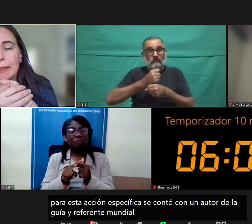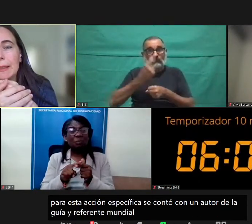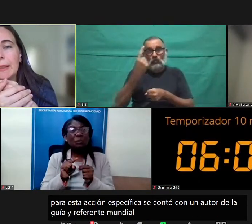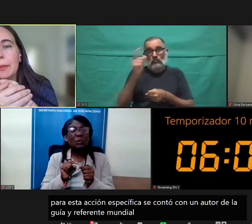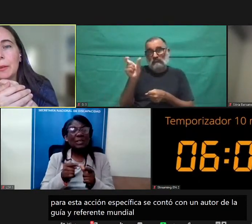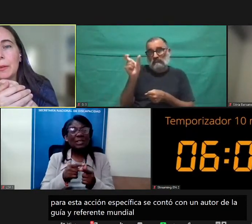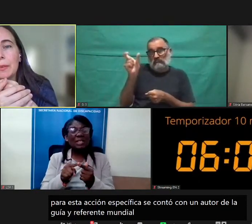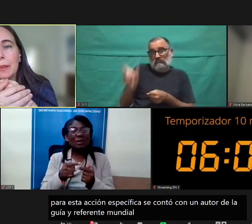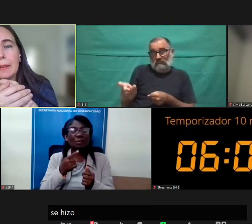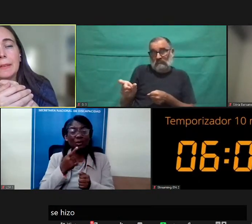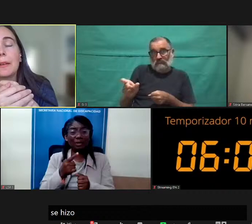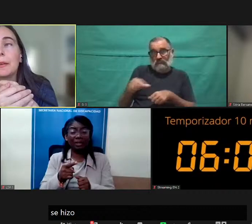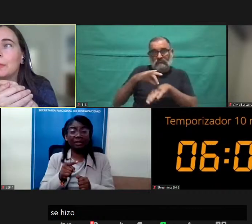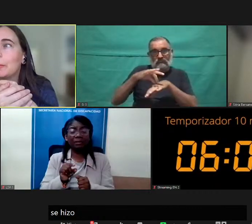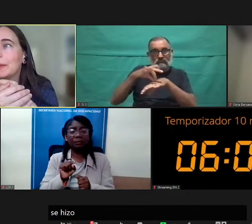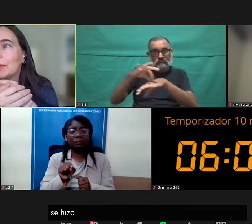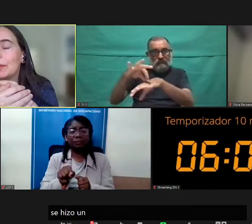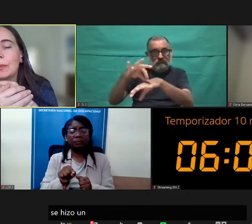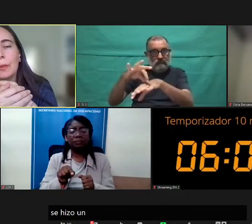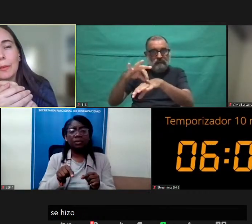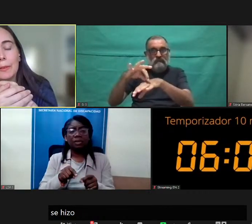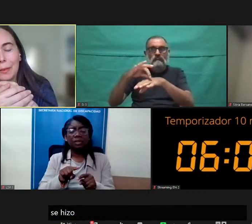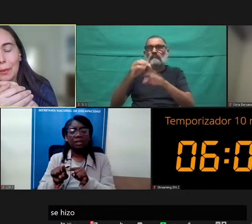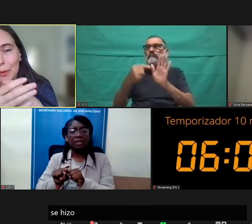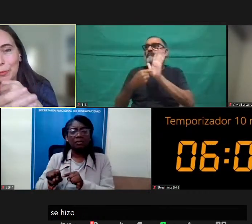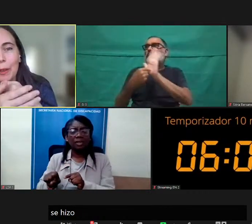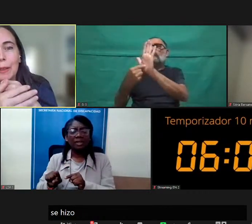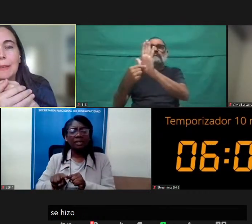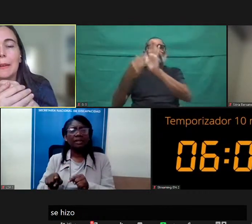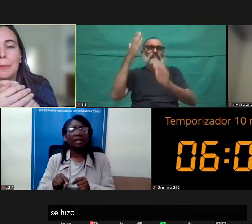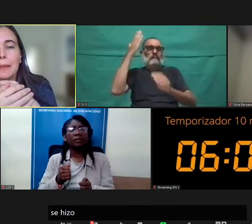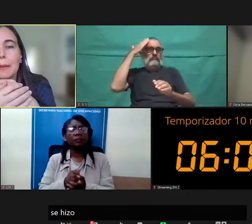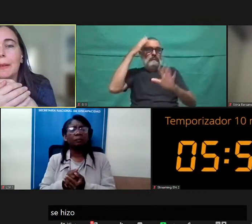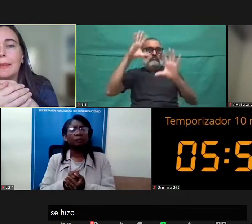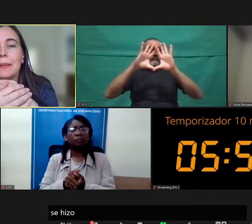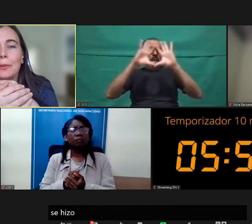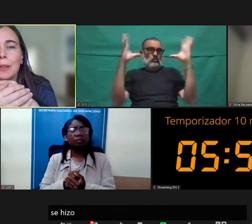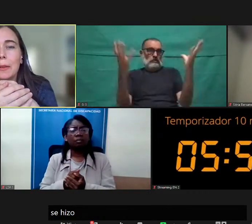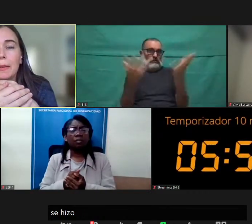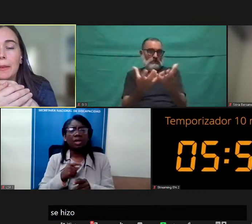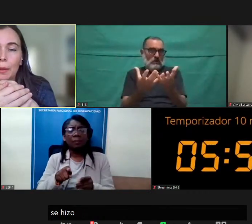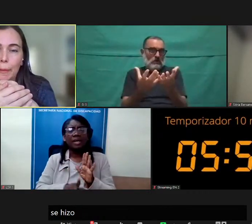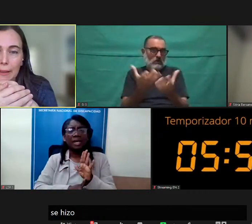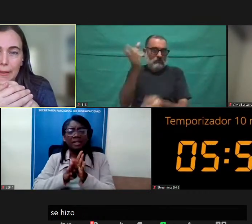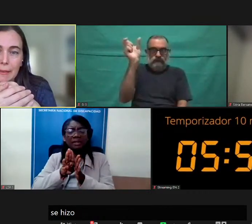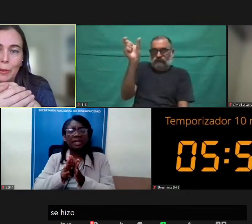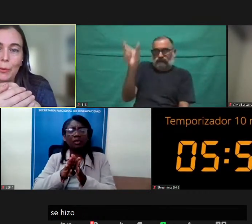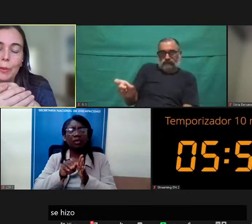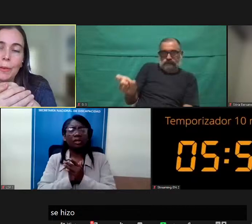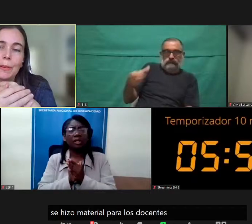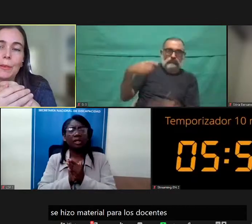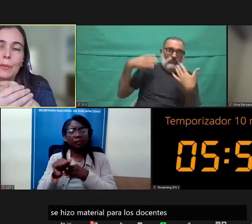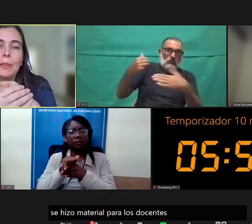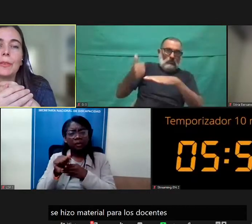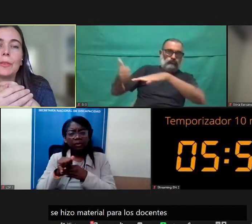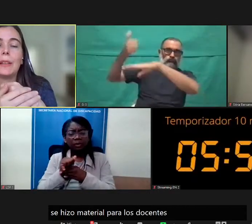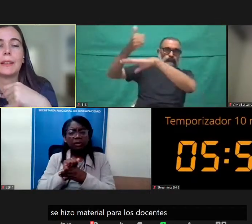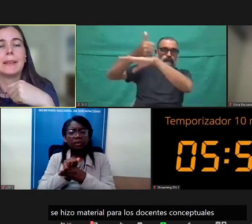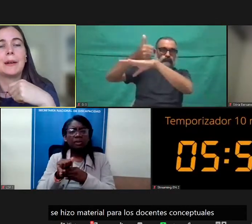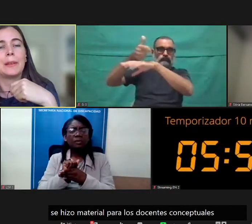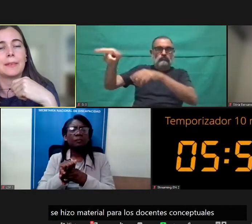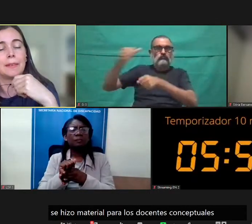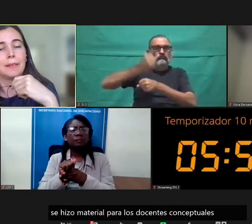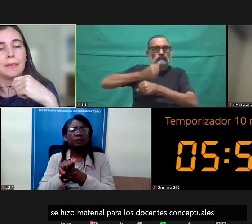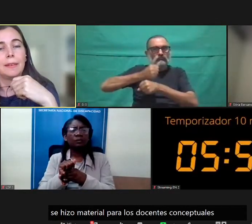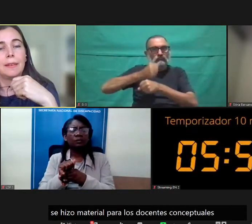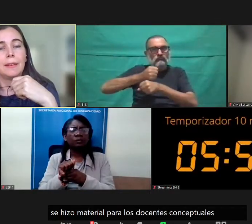teacher training proposal we put together material working on conceptual elements and tools to develop